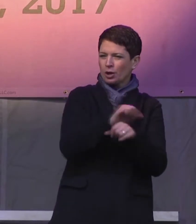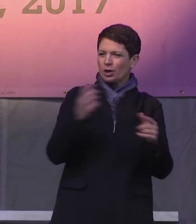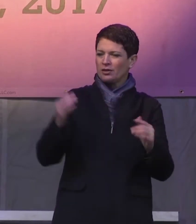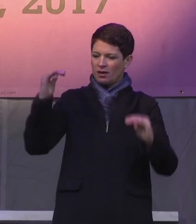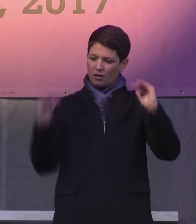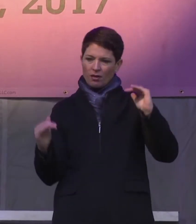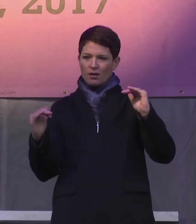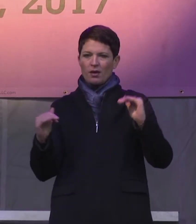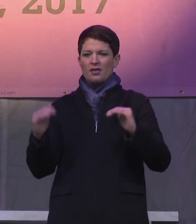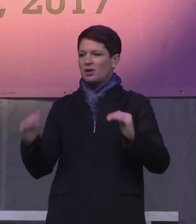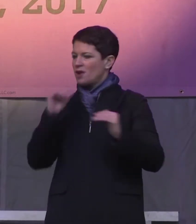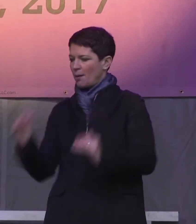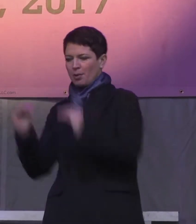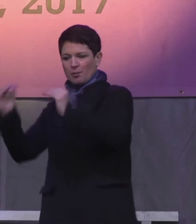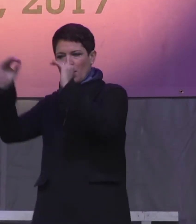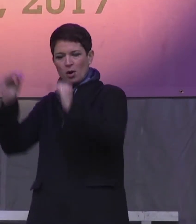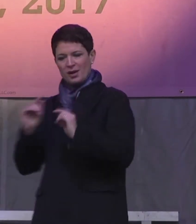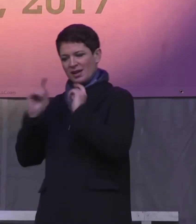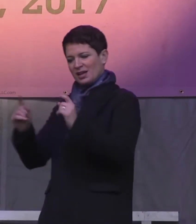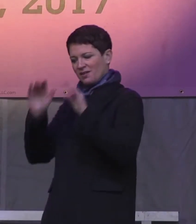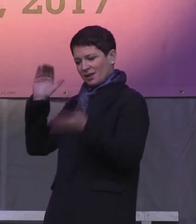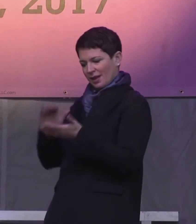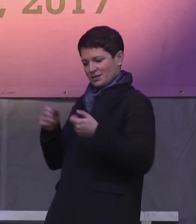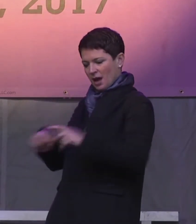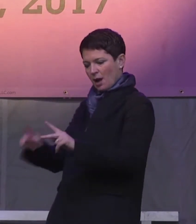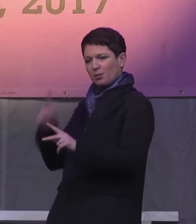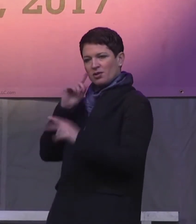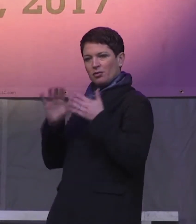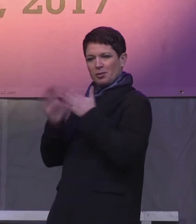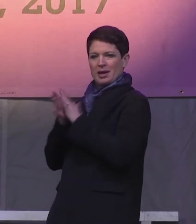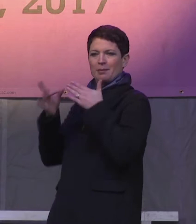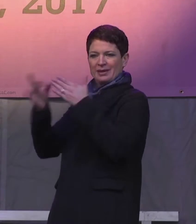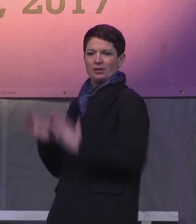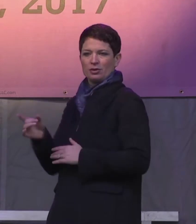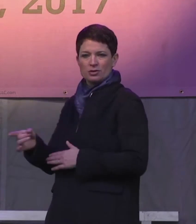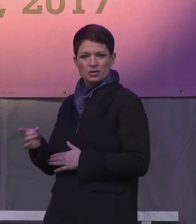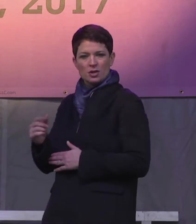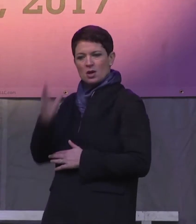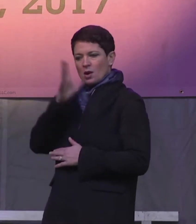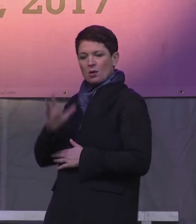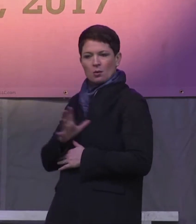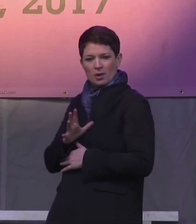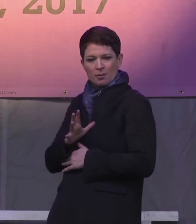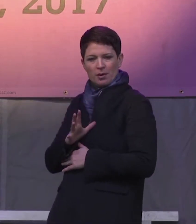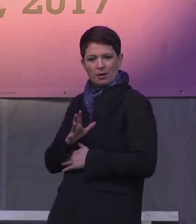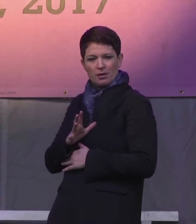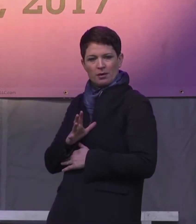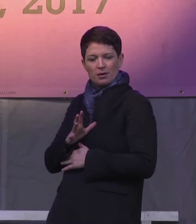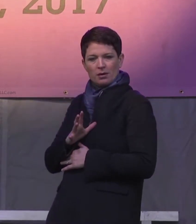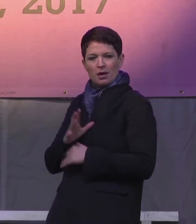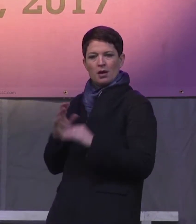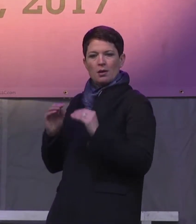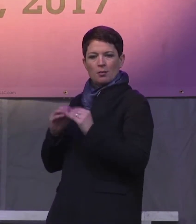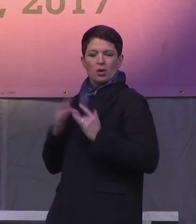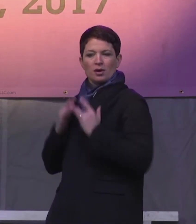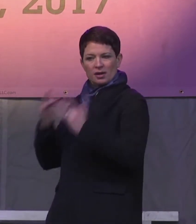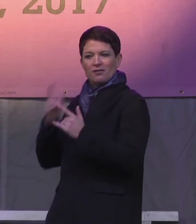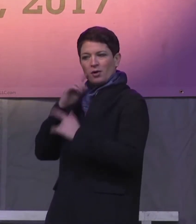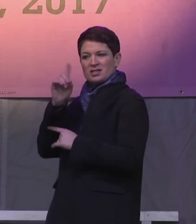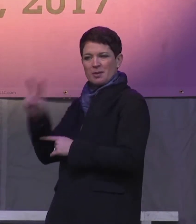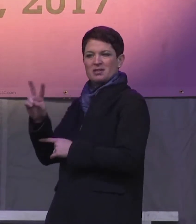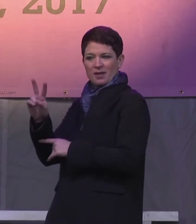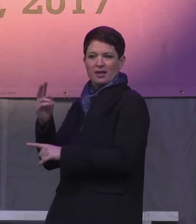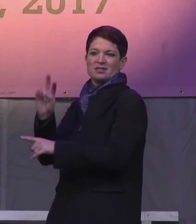They're promoted less, they're given less opportunities for leadership. Women are at significantly higher rates for